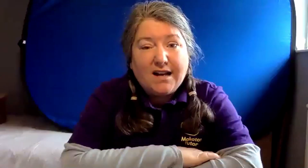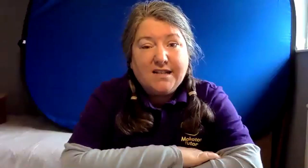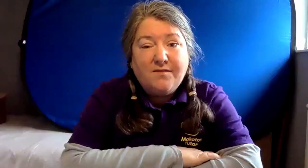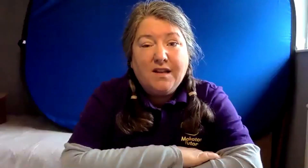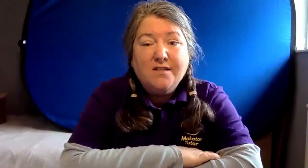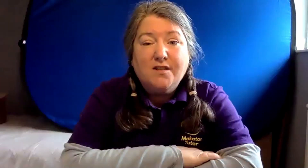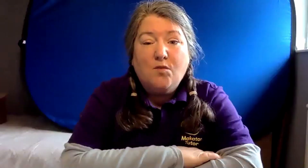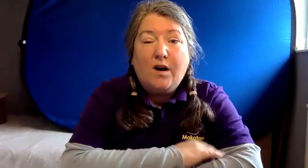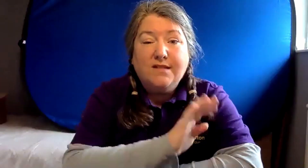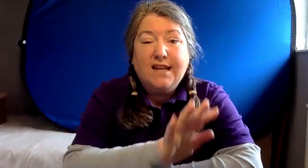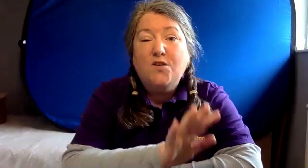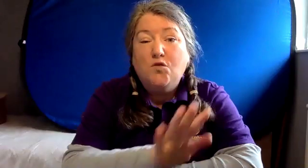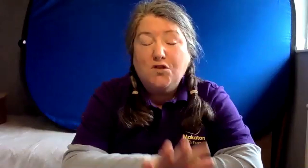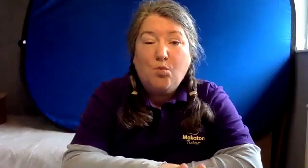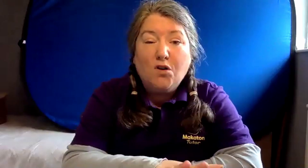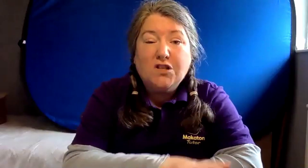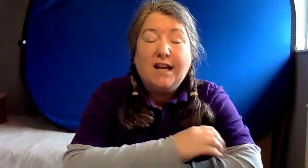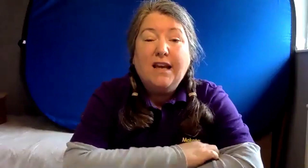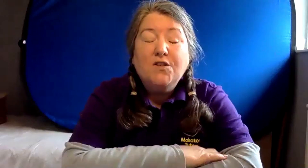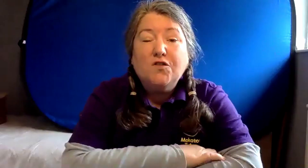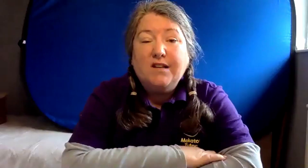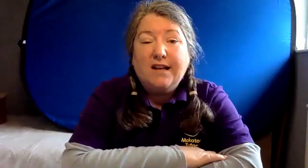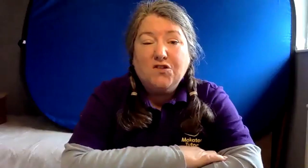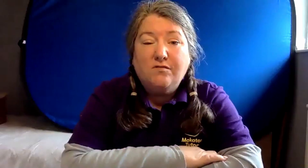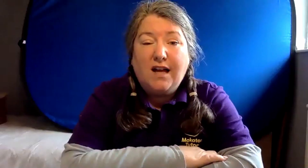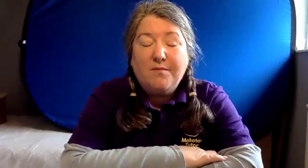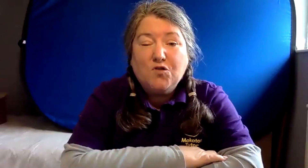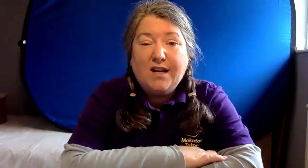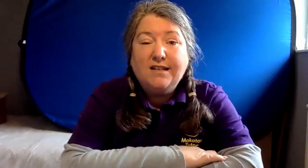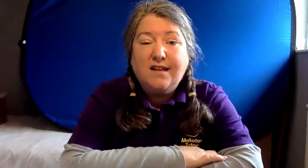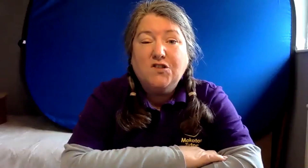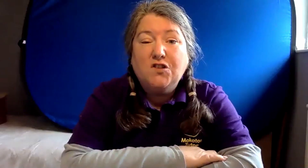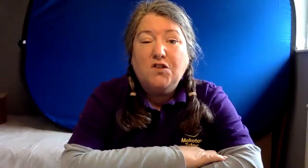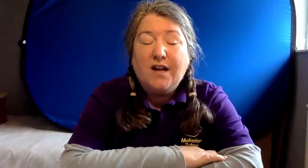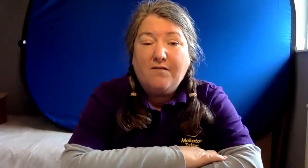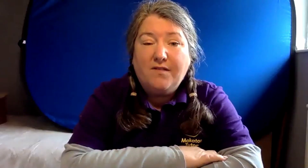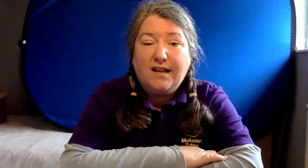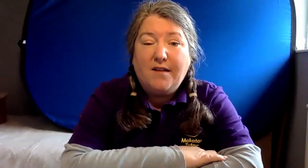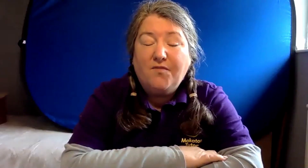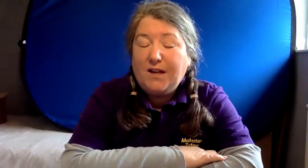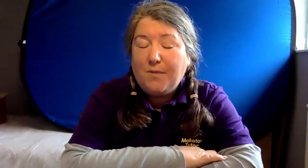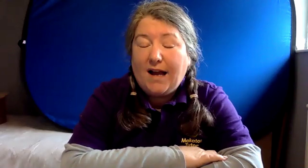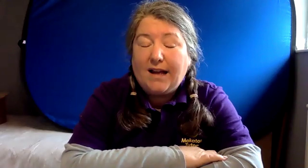interactive. So whilst here you're just watching, during an actual training session you'd have feedback